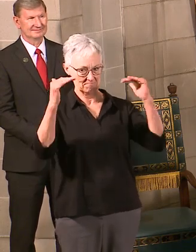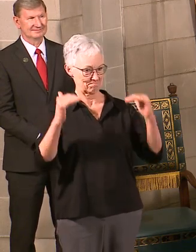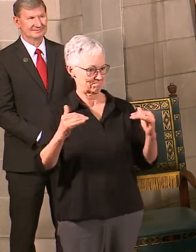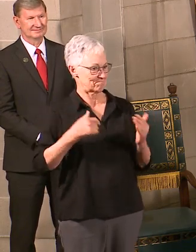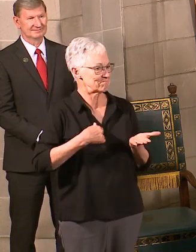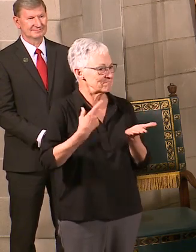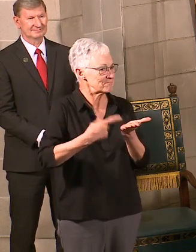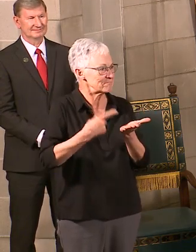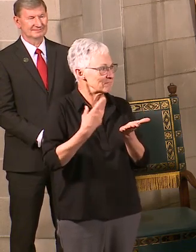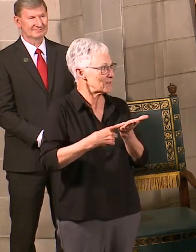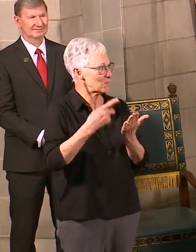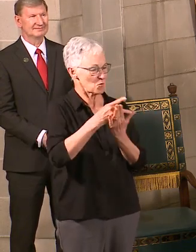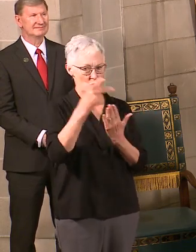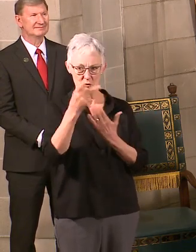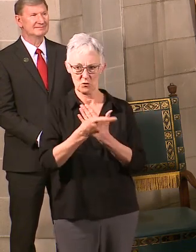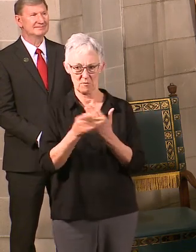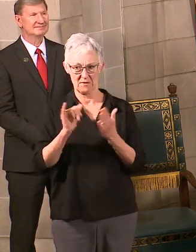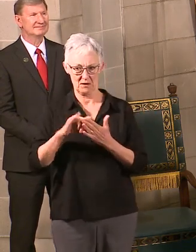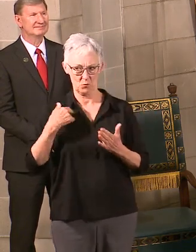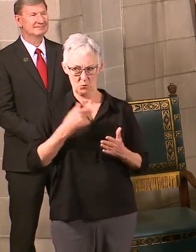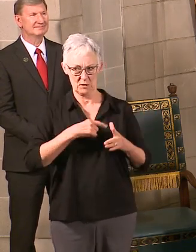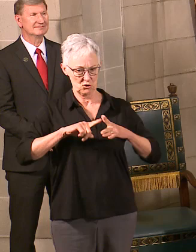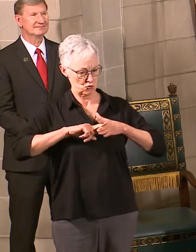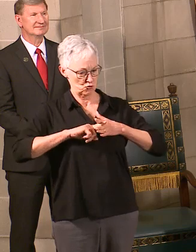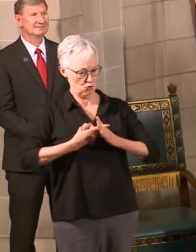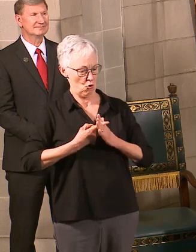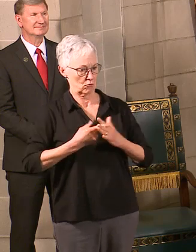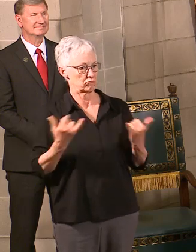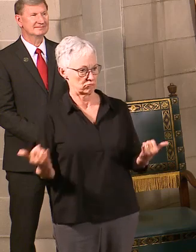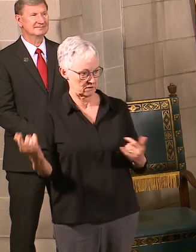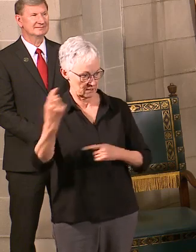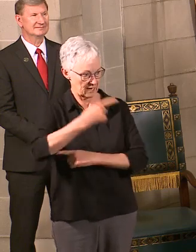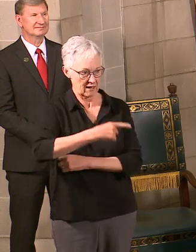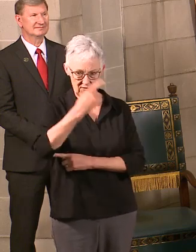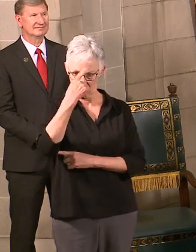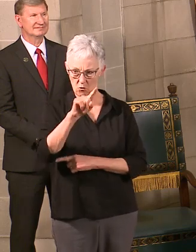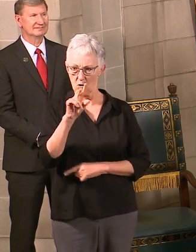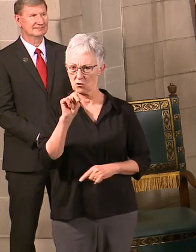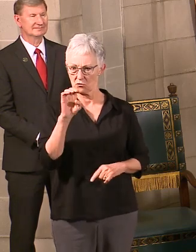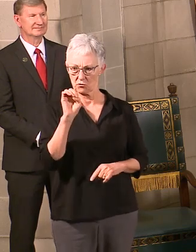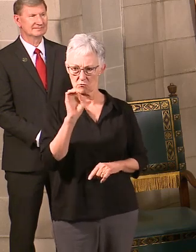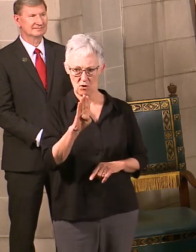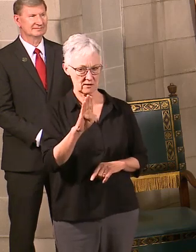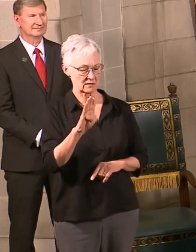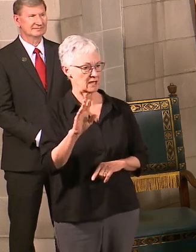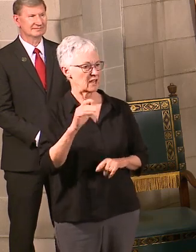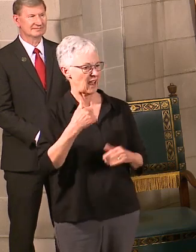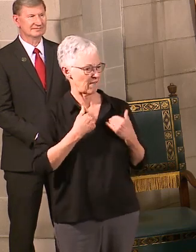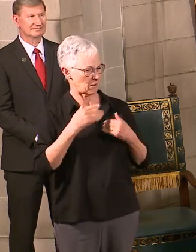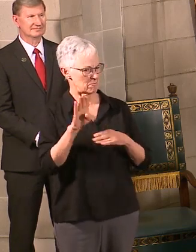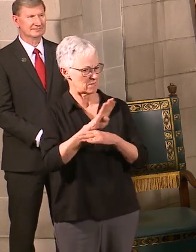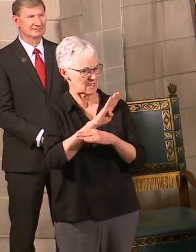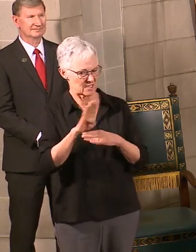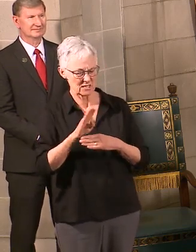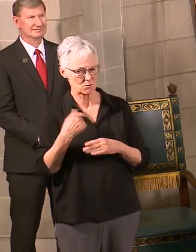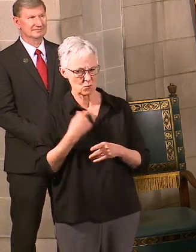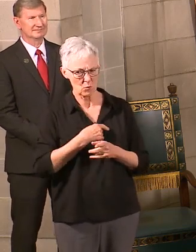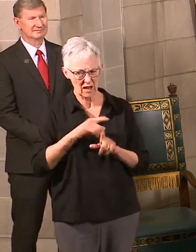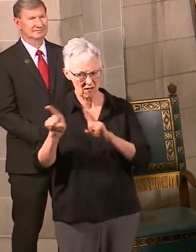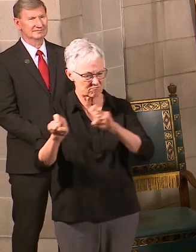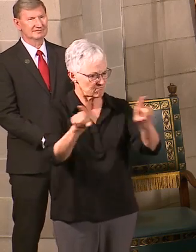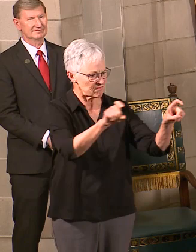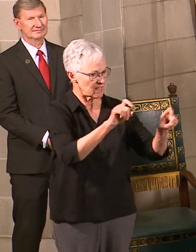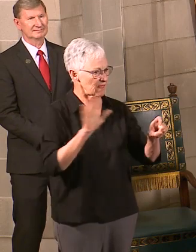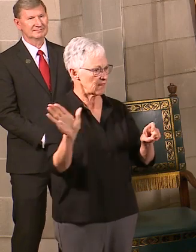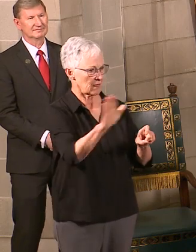about a program that we are launching today, or a survey we're launching today, called the Nebraska Business Response Survey. This is a survey that we want